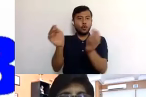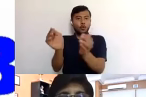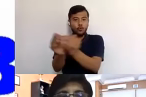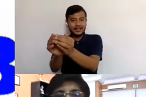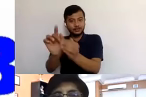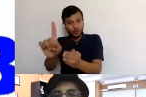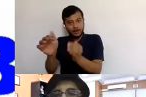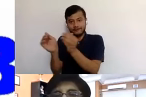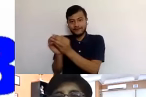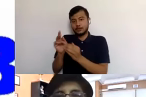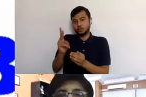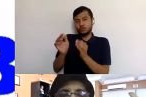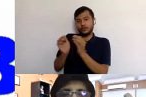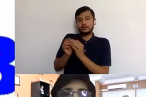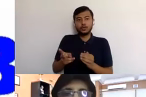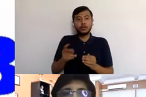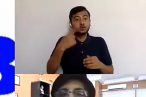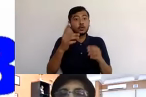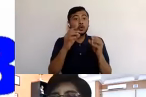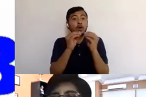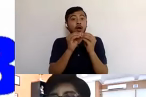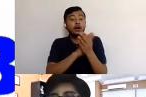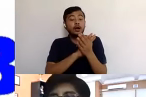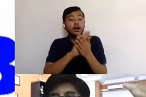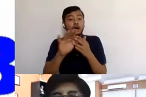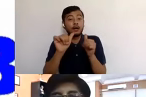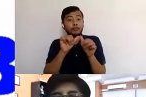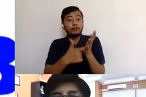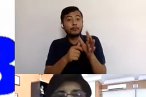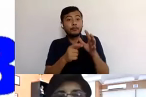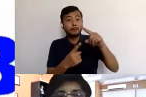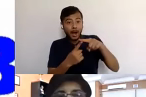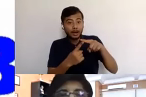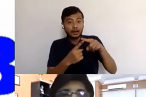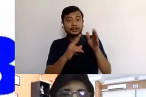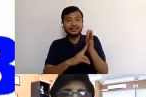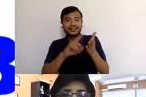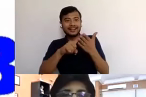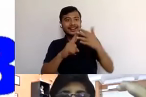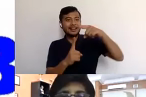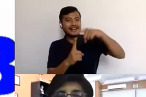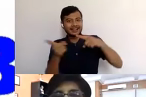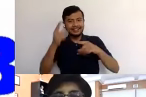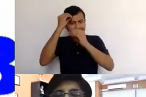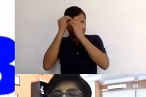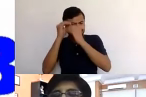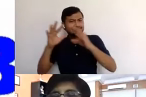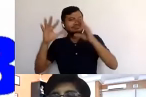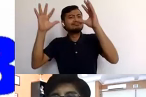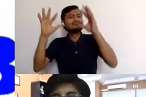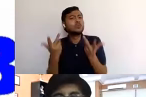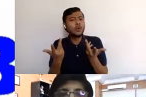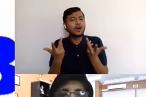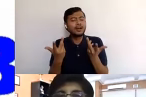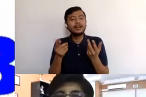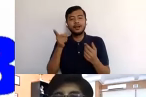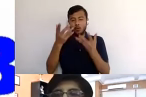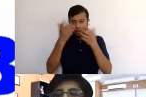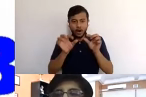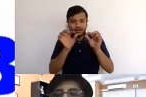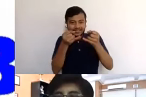model. As I just mentioned that the BharatNet and Visage is taking the optical fiber to the